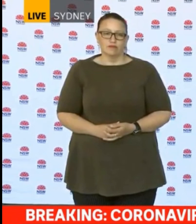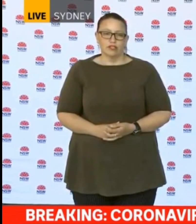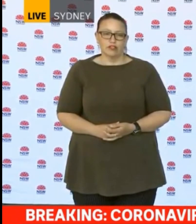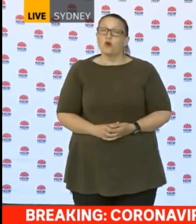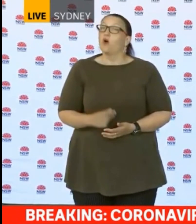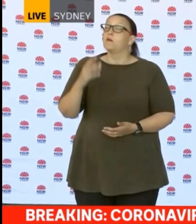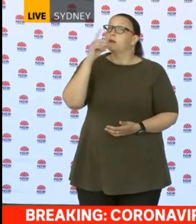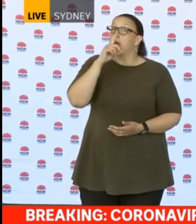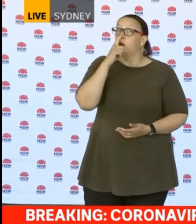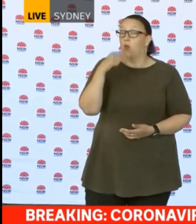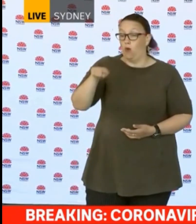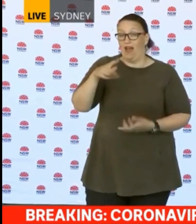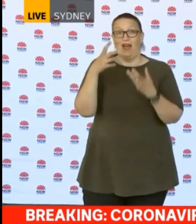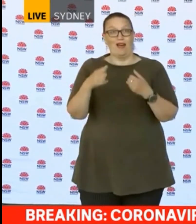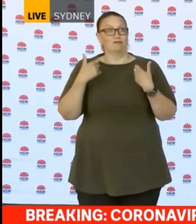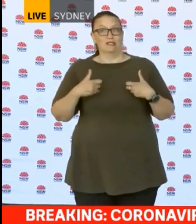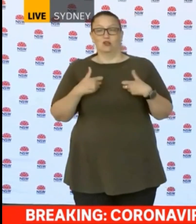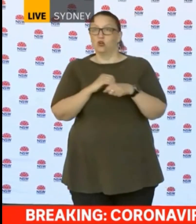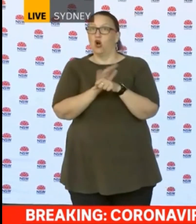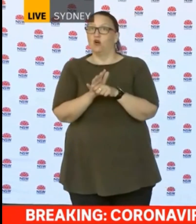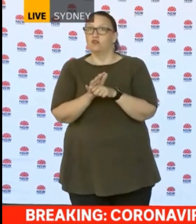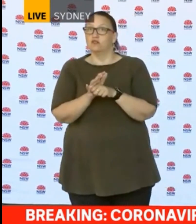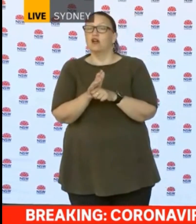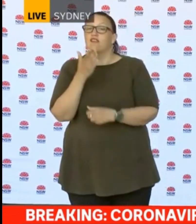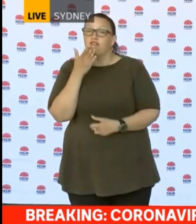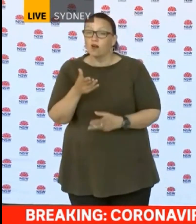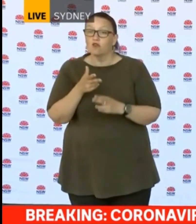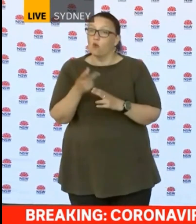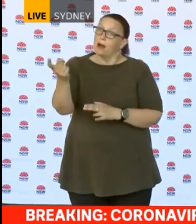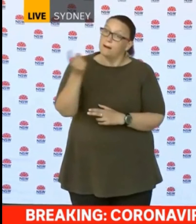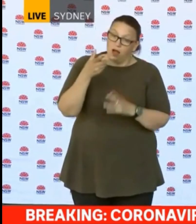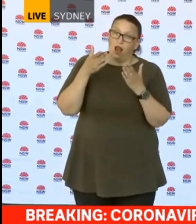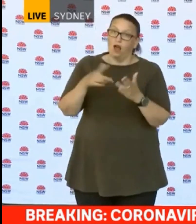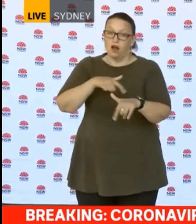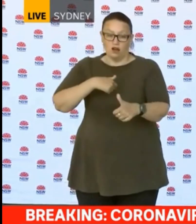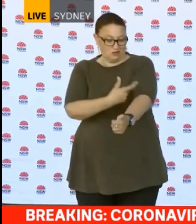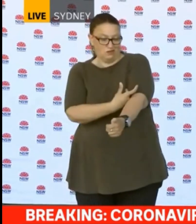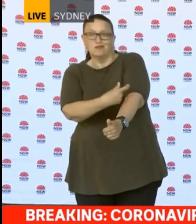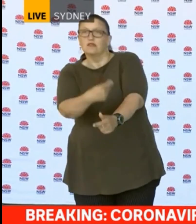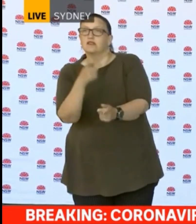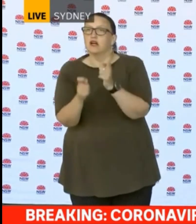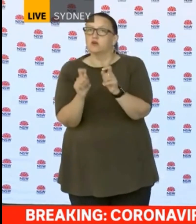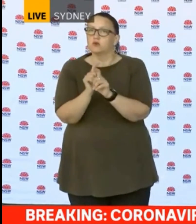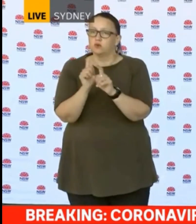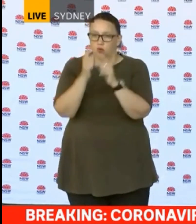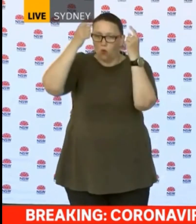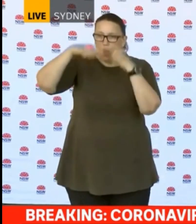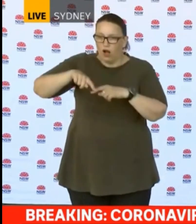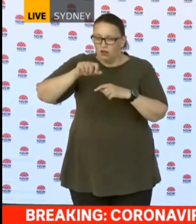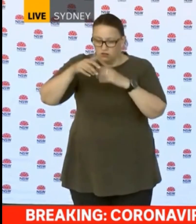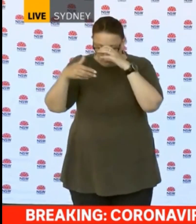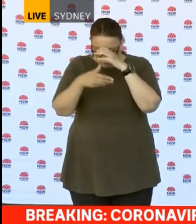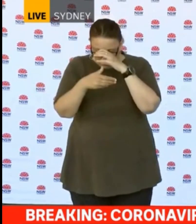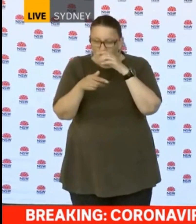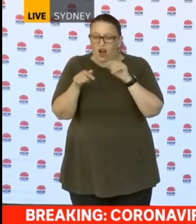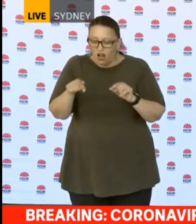us to do some other tests like serology, which sometimes helps us identify when people were infected. And